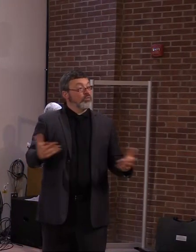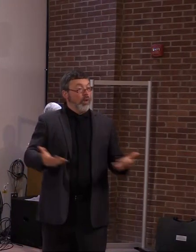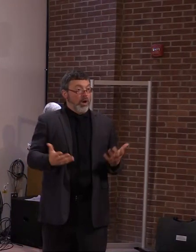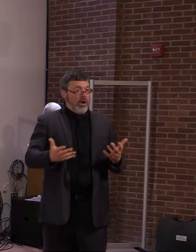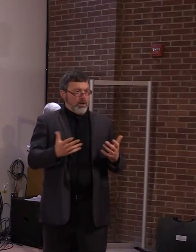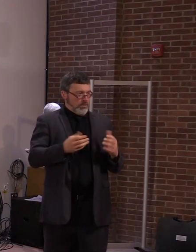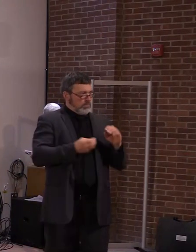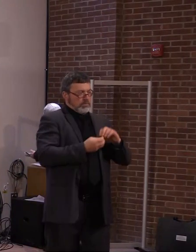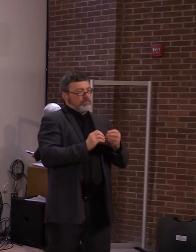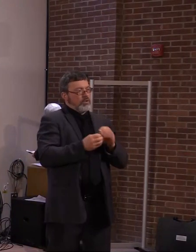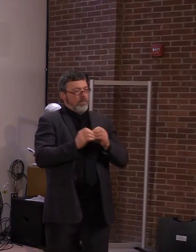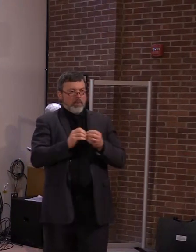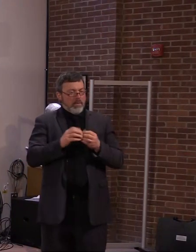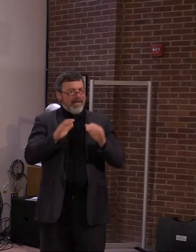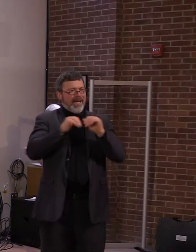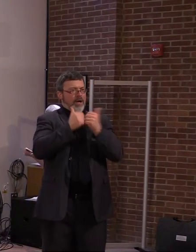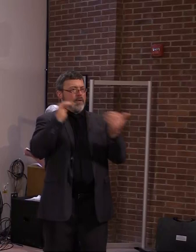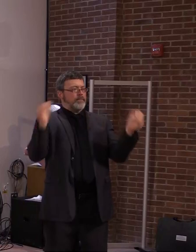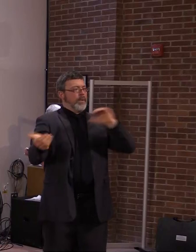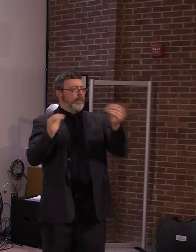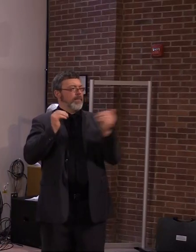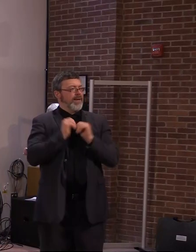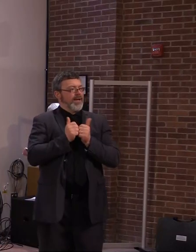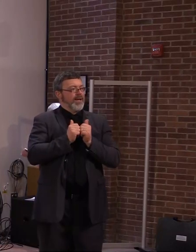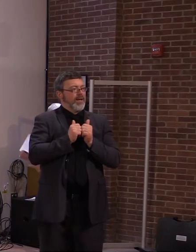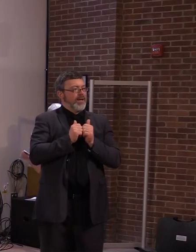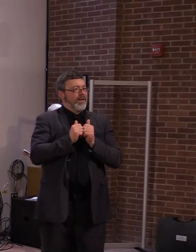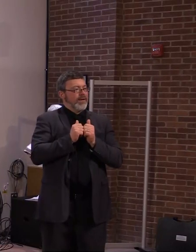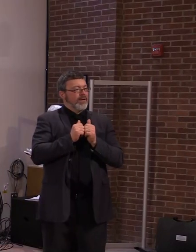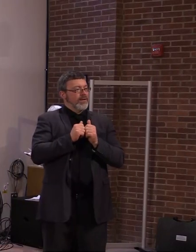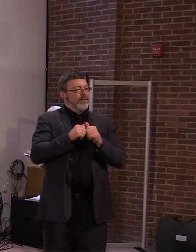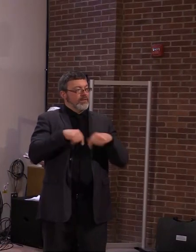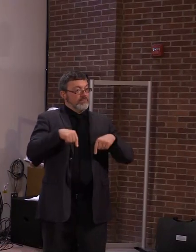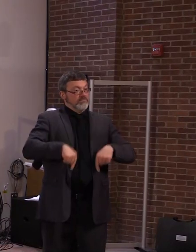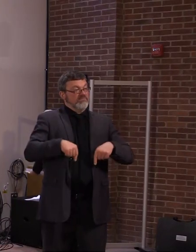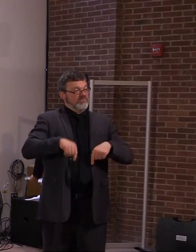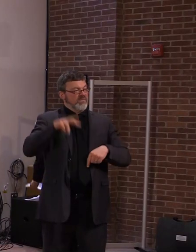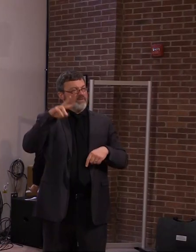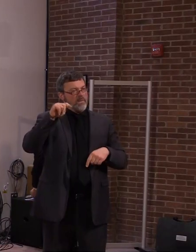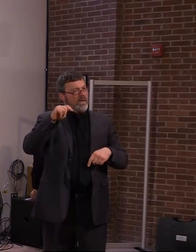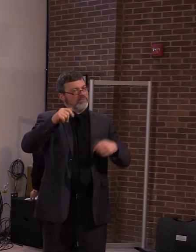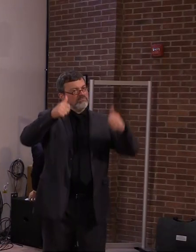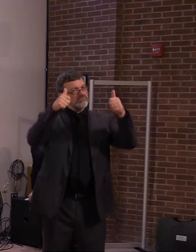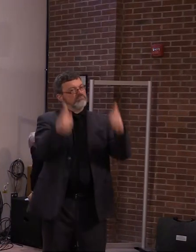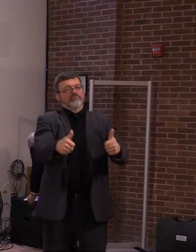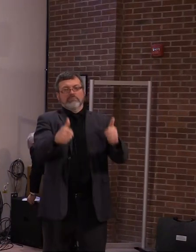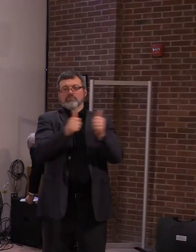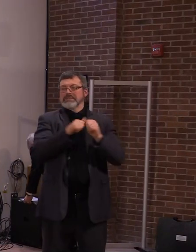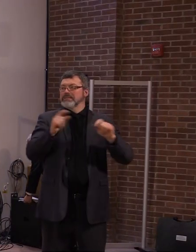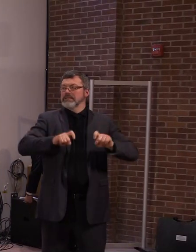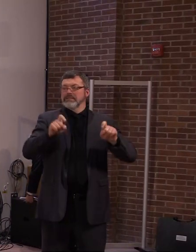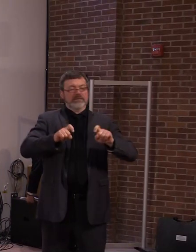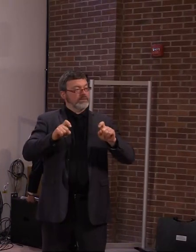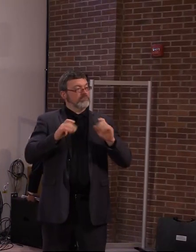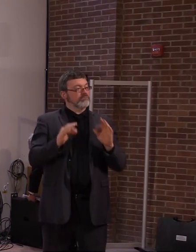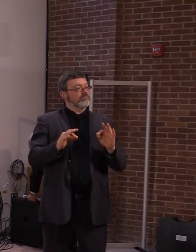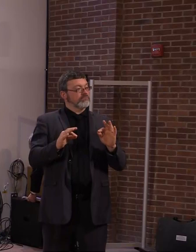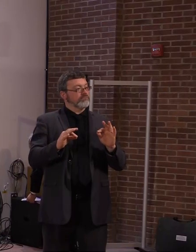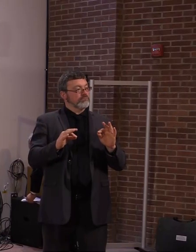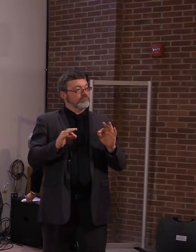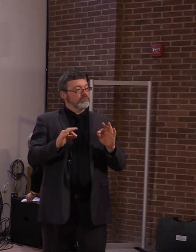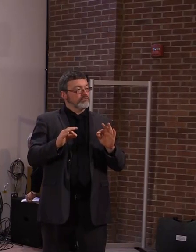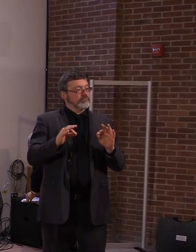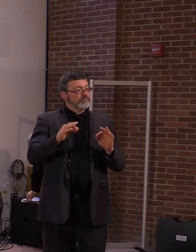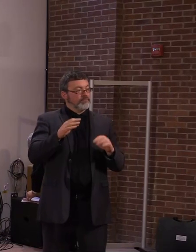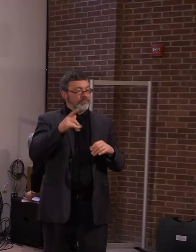to look at them, you know, it's important to note, obviously, Vermont's done well on testing throughout the pandemic. So we have a good sense at various points in time how we're doing